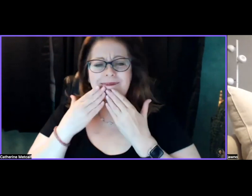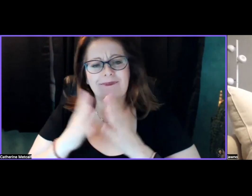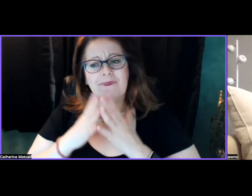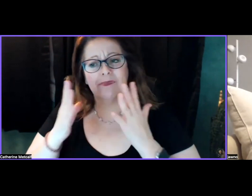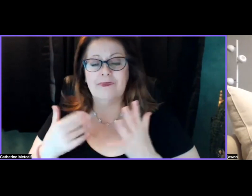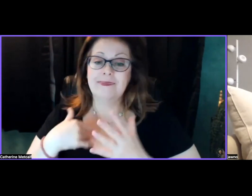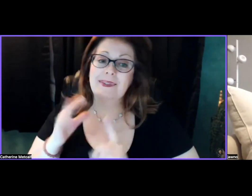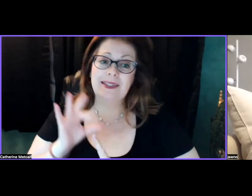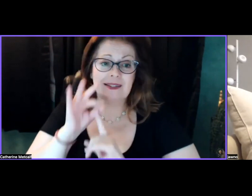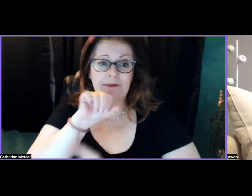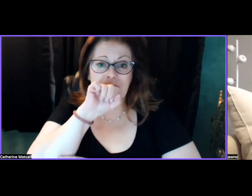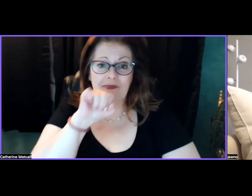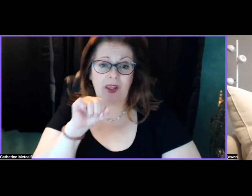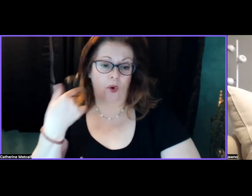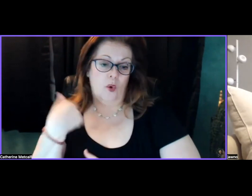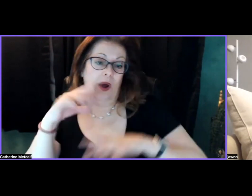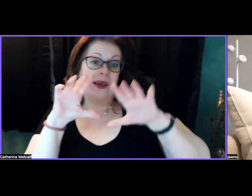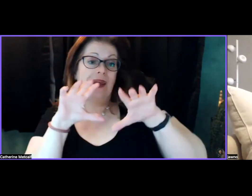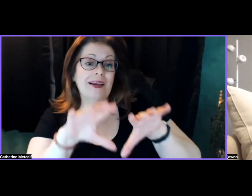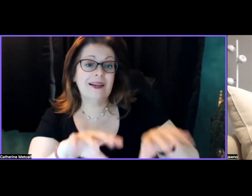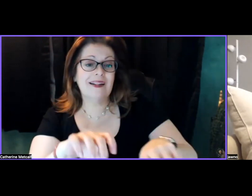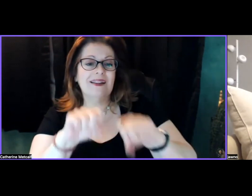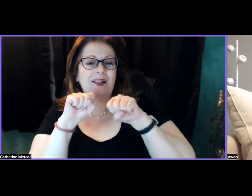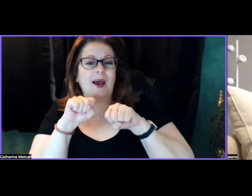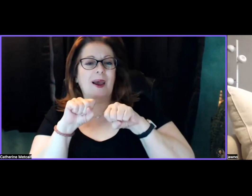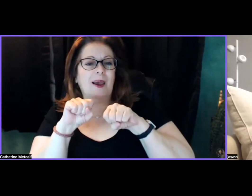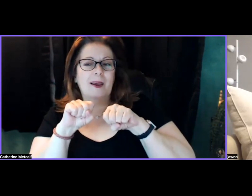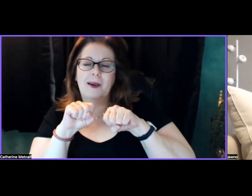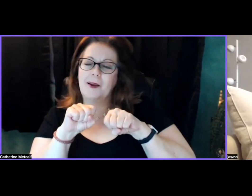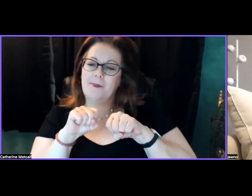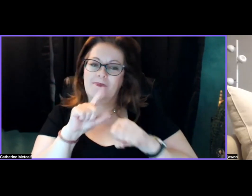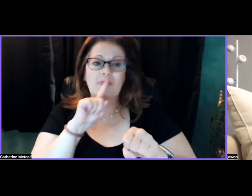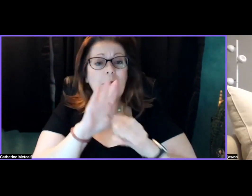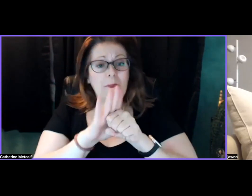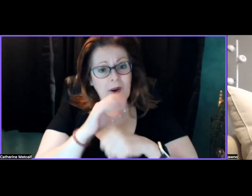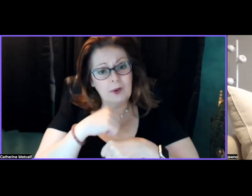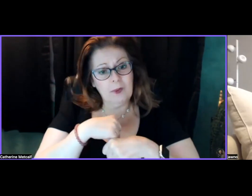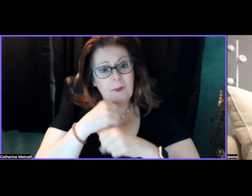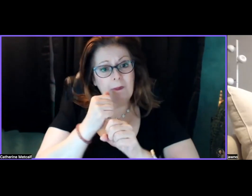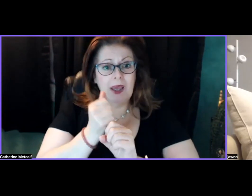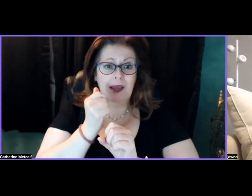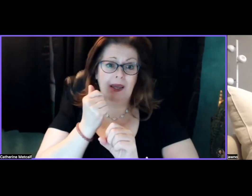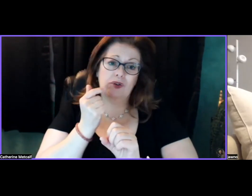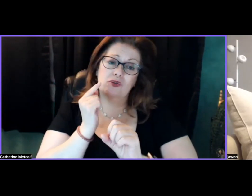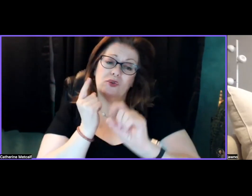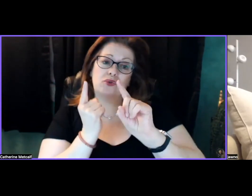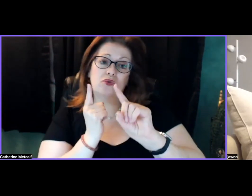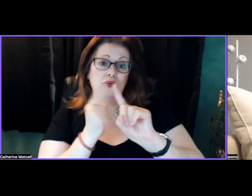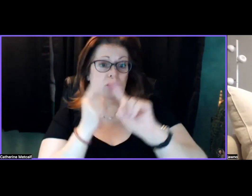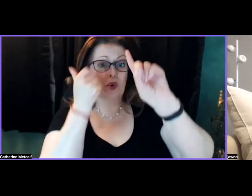we lay claim to the promises you made to yourself, that moment of taking and just